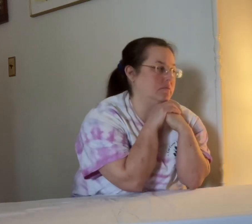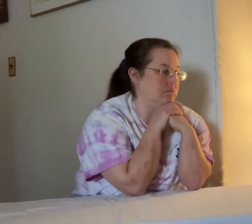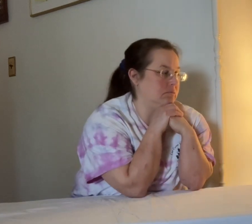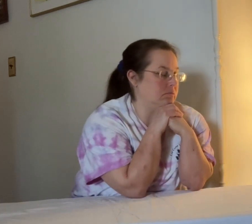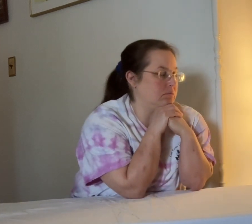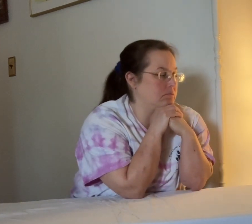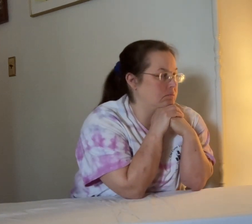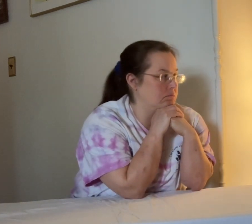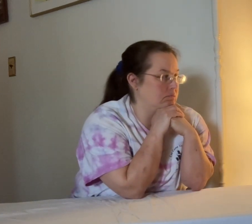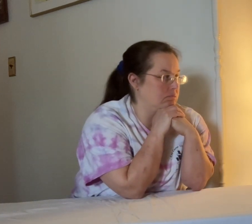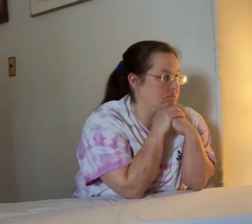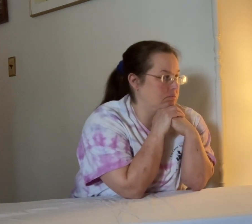hallway.